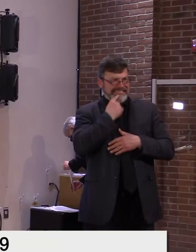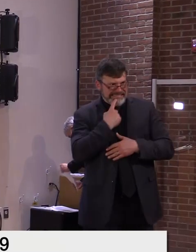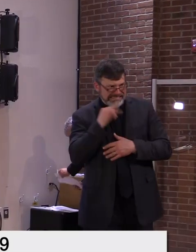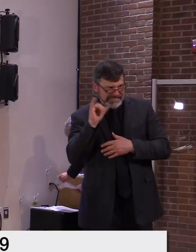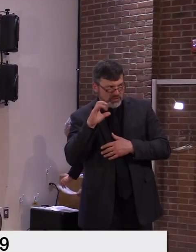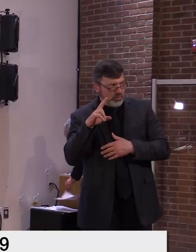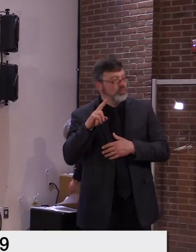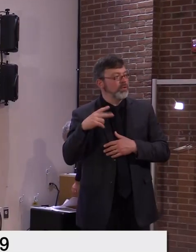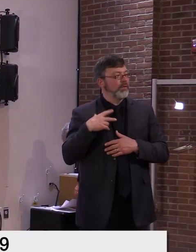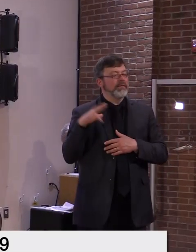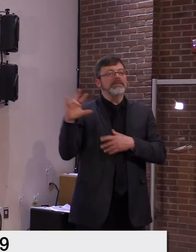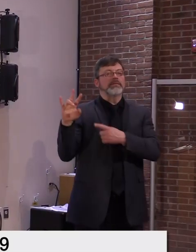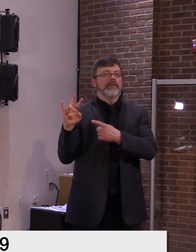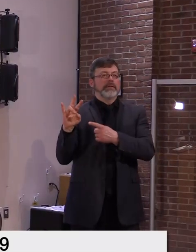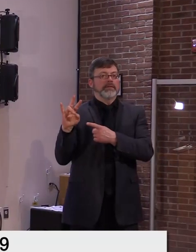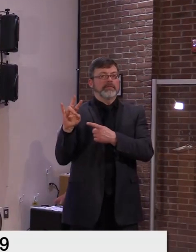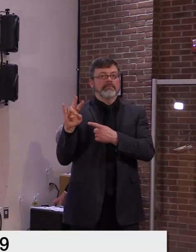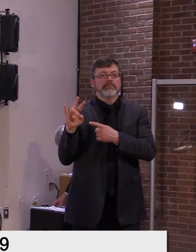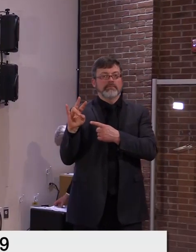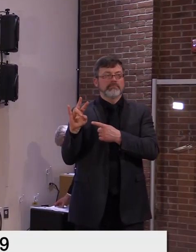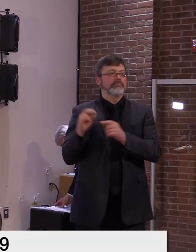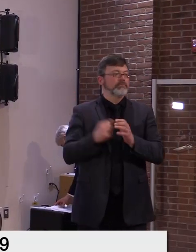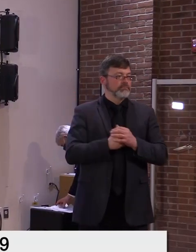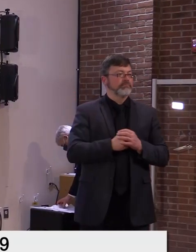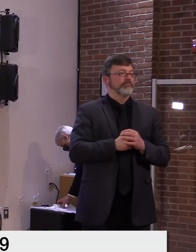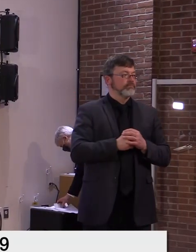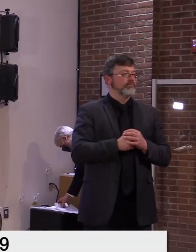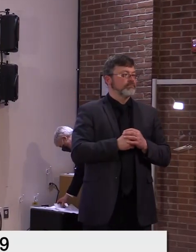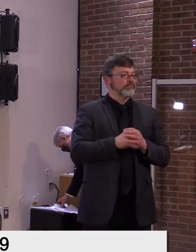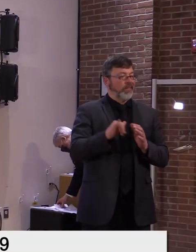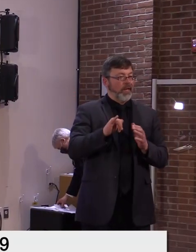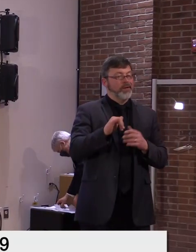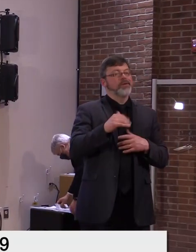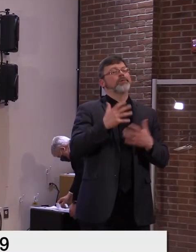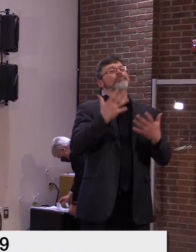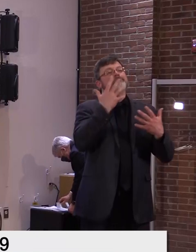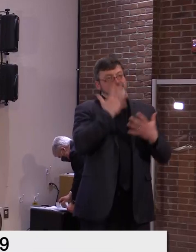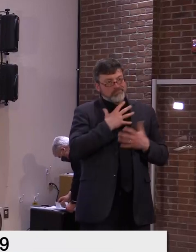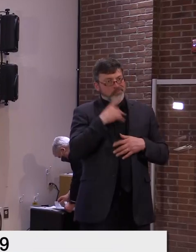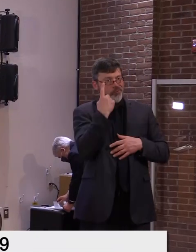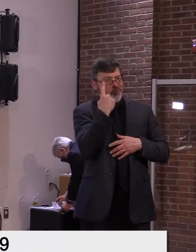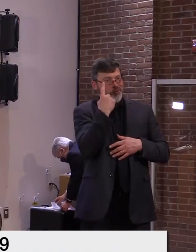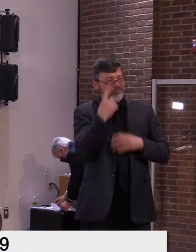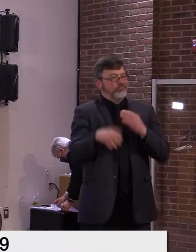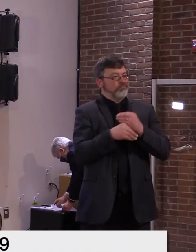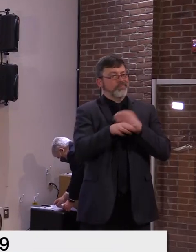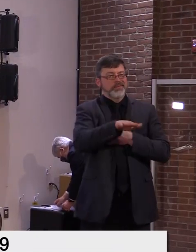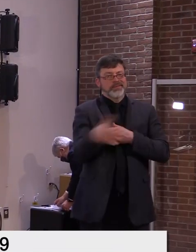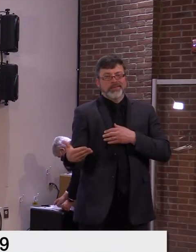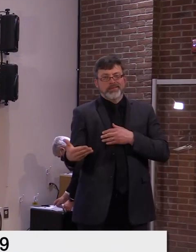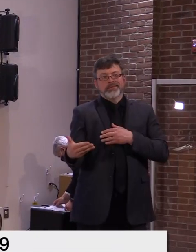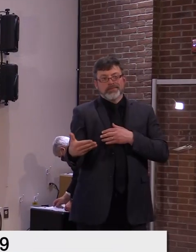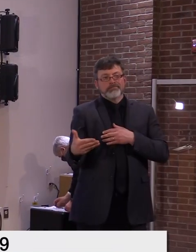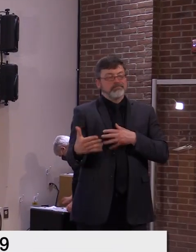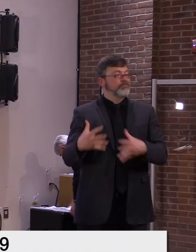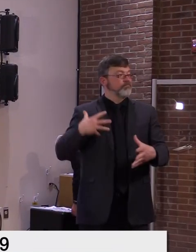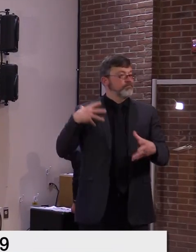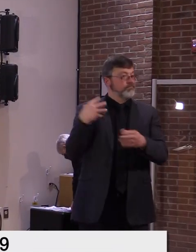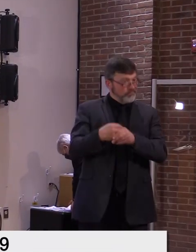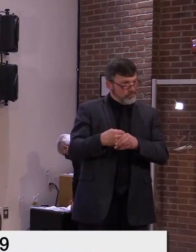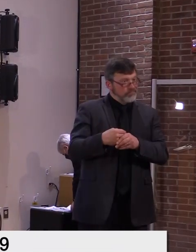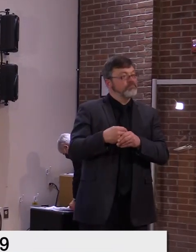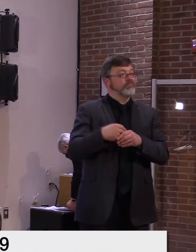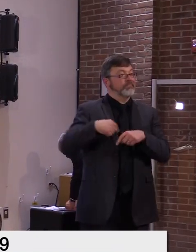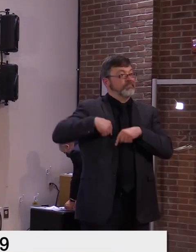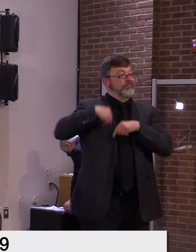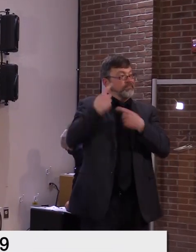There was one additional death, a sad reminder to us all that the virus is still here, raising our total